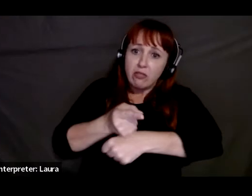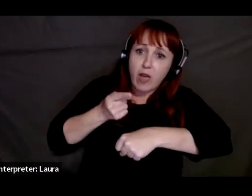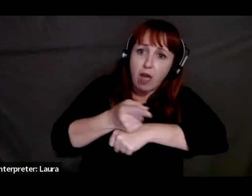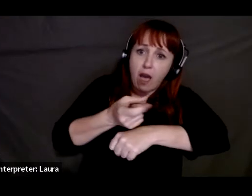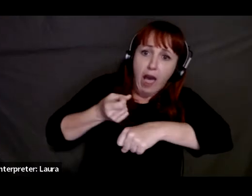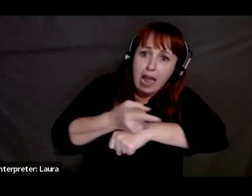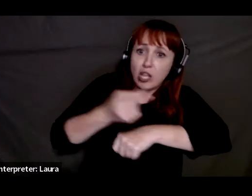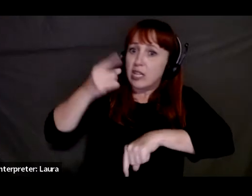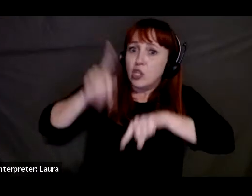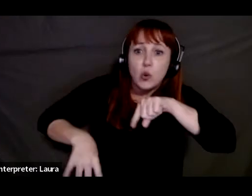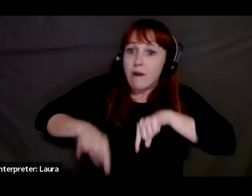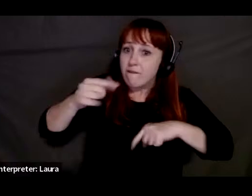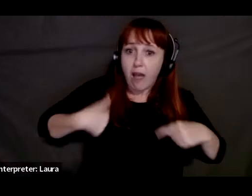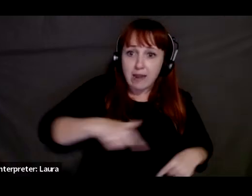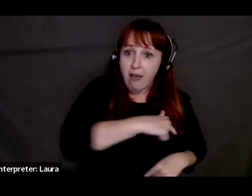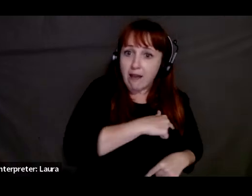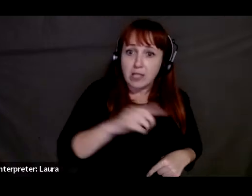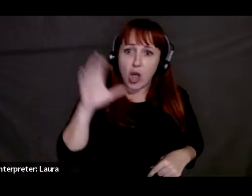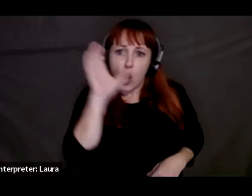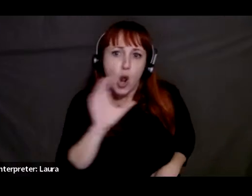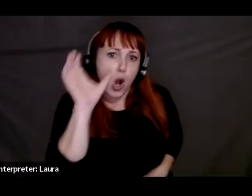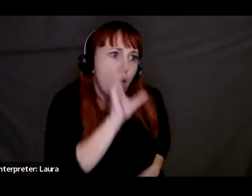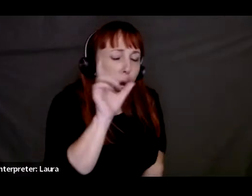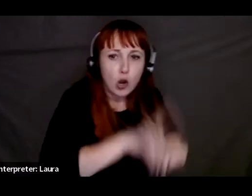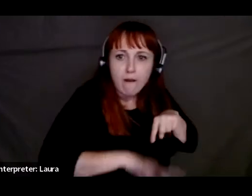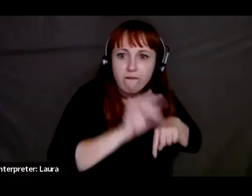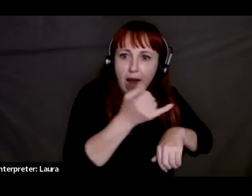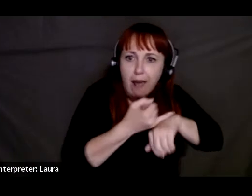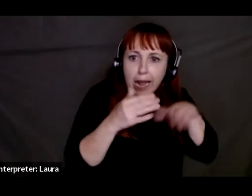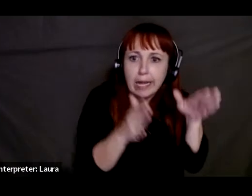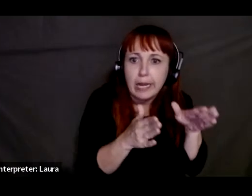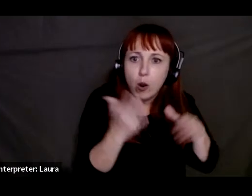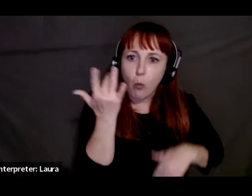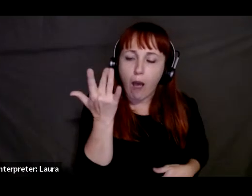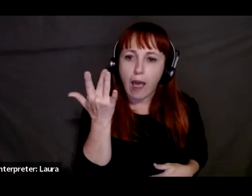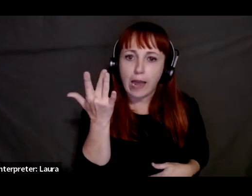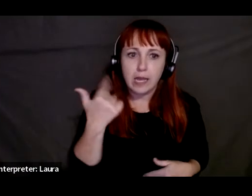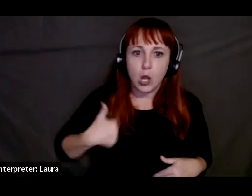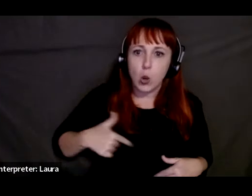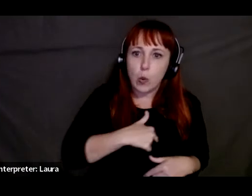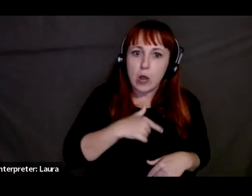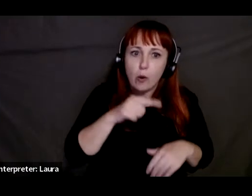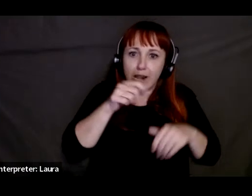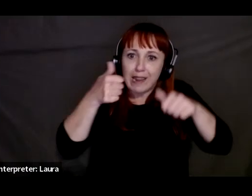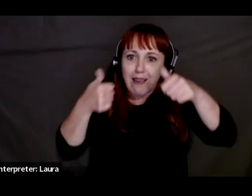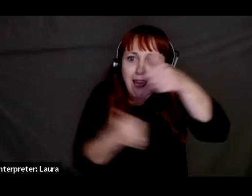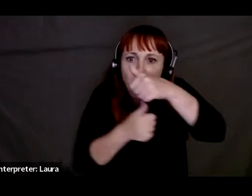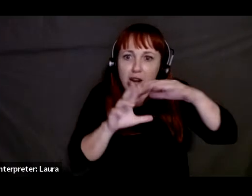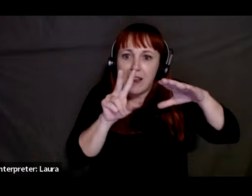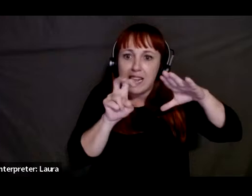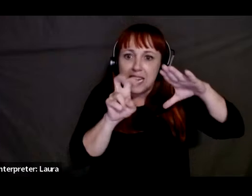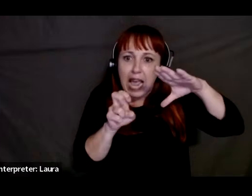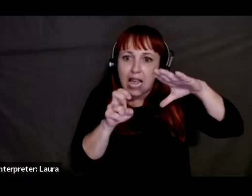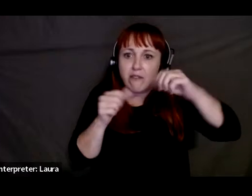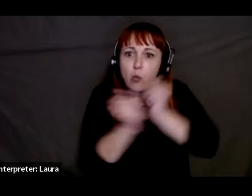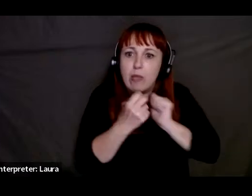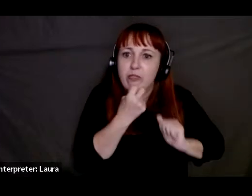couldn't find us. The army couldn't find us. Why? Because we were in the caves with the